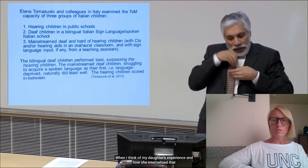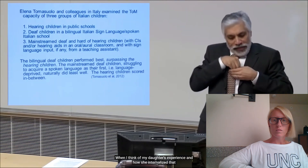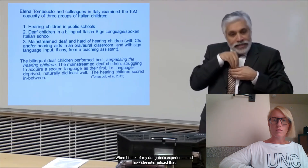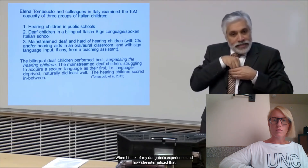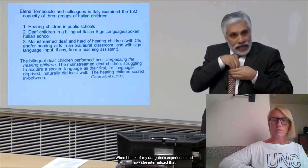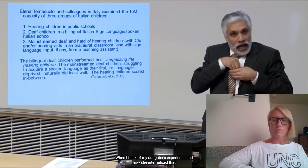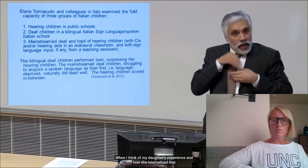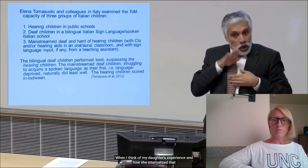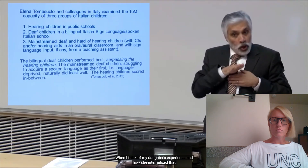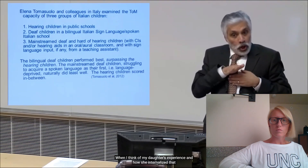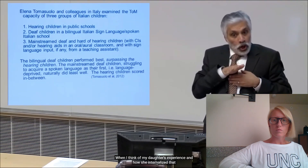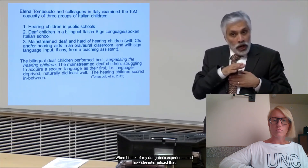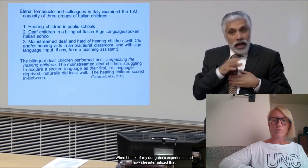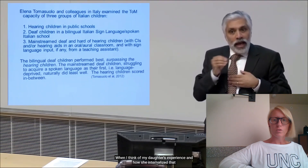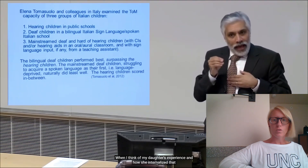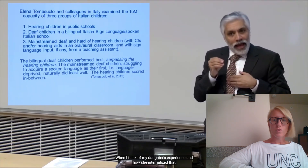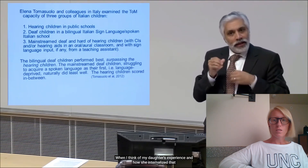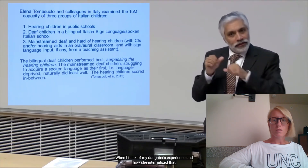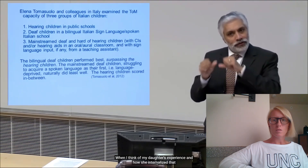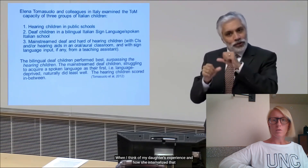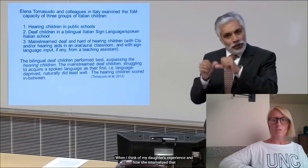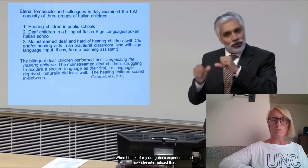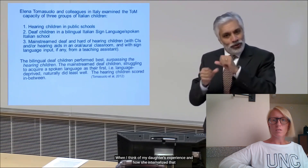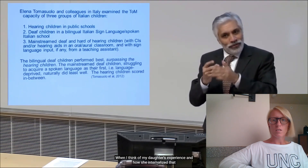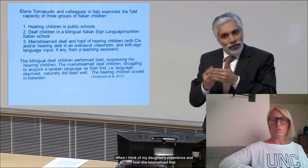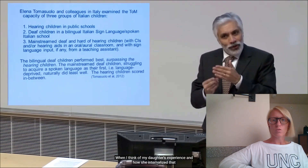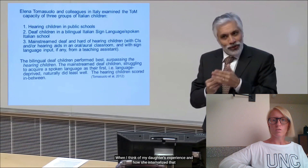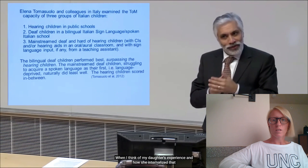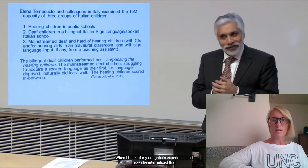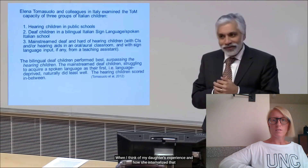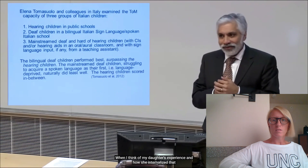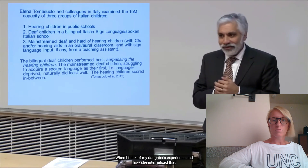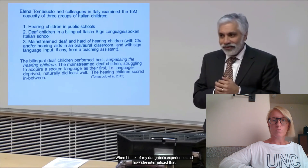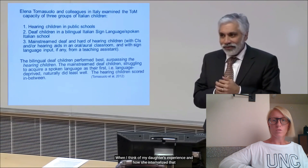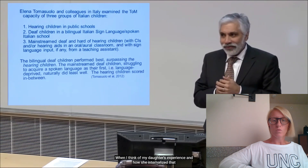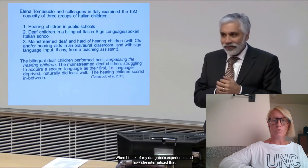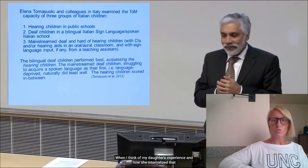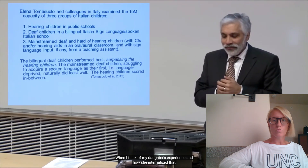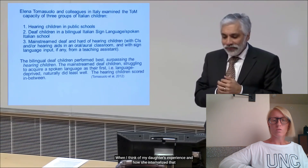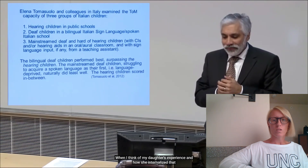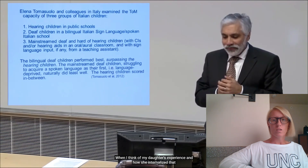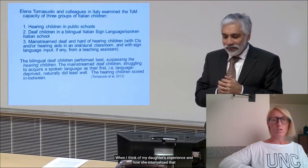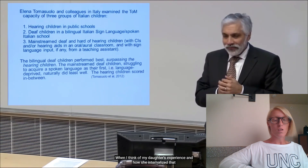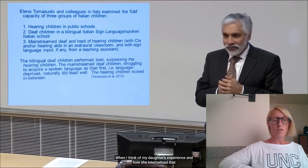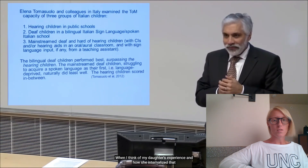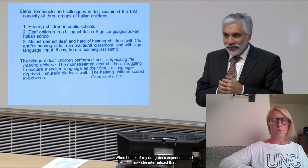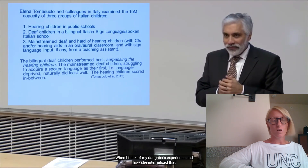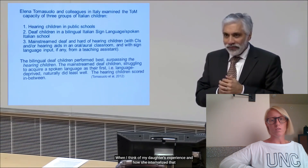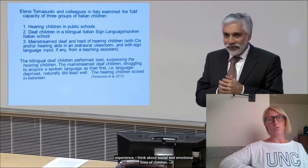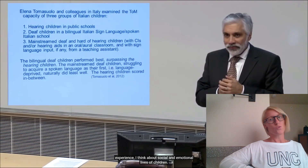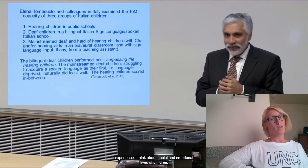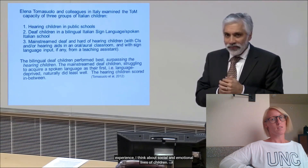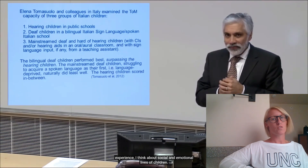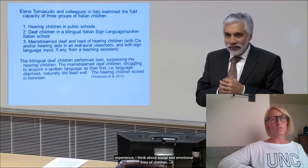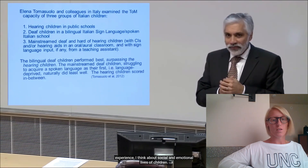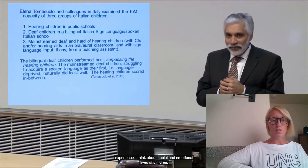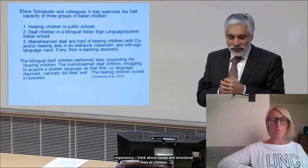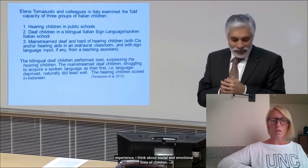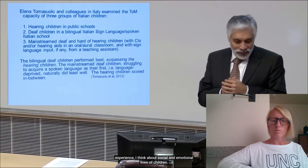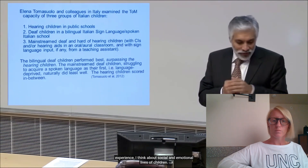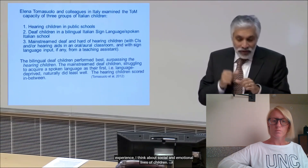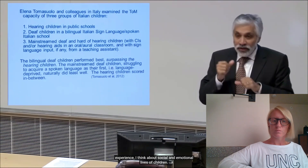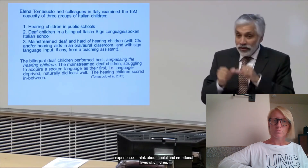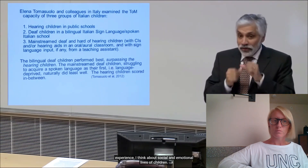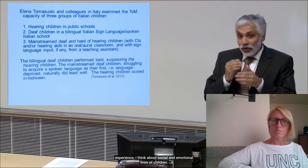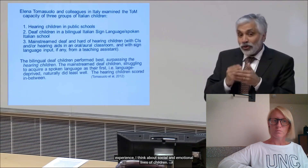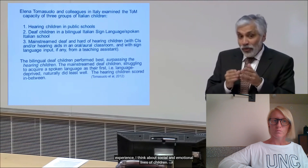When I think of my daughter's experience and Internalized how she internalized loss as well. that Socialization experience, loss as well. I think